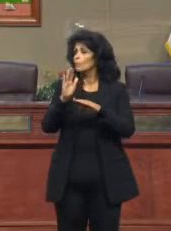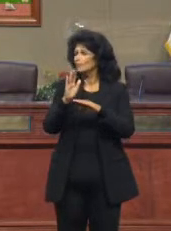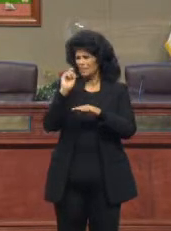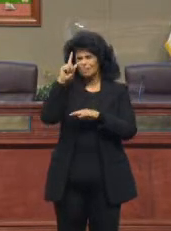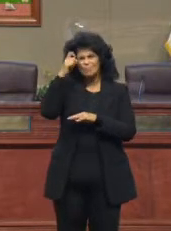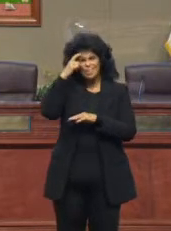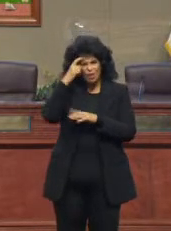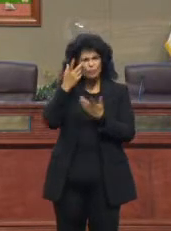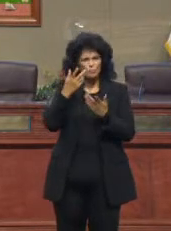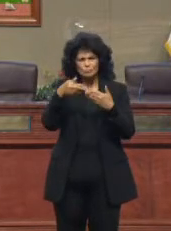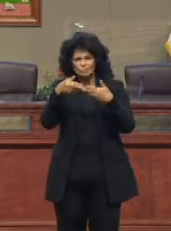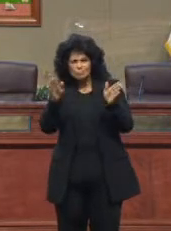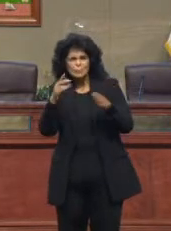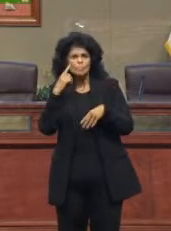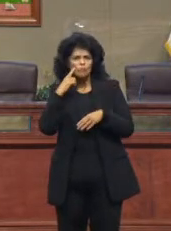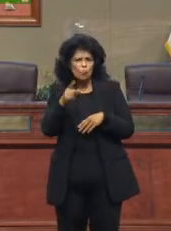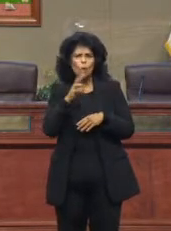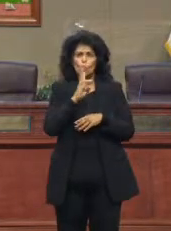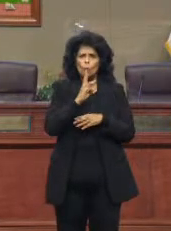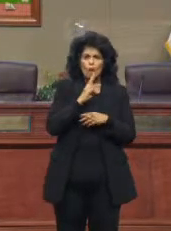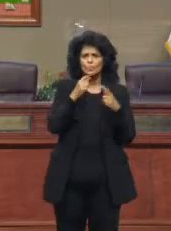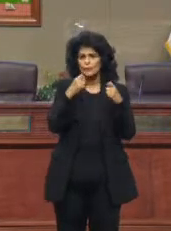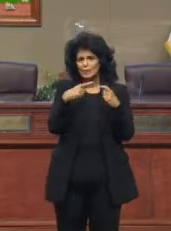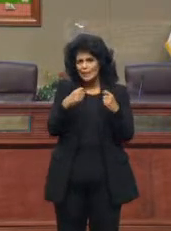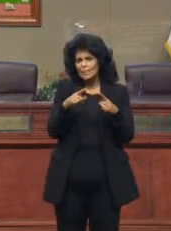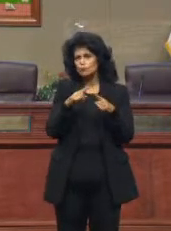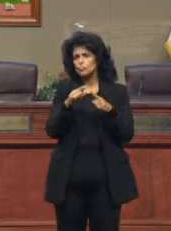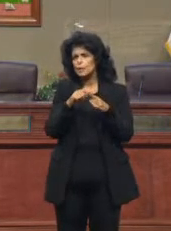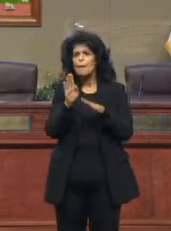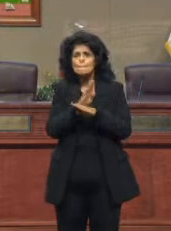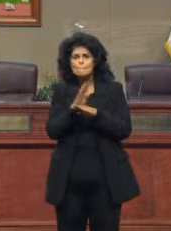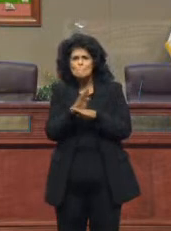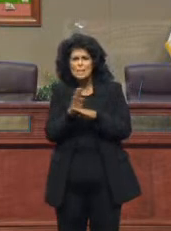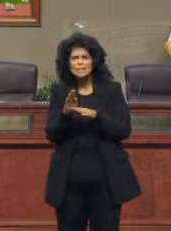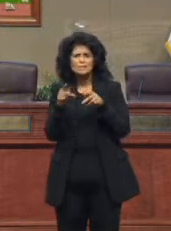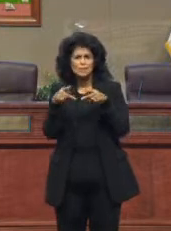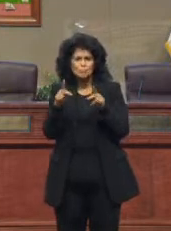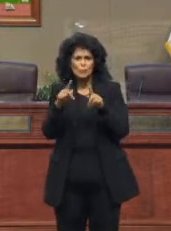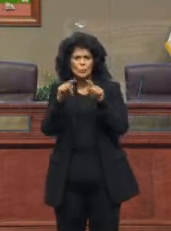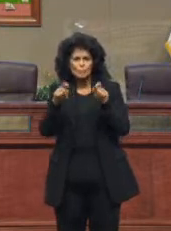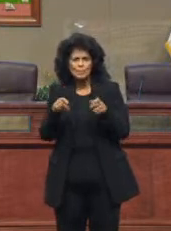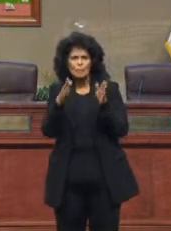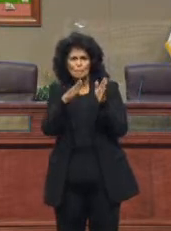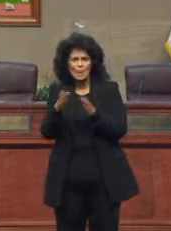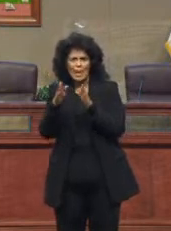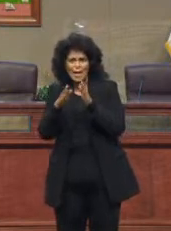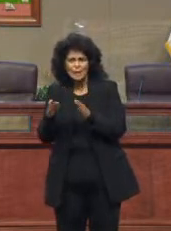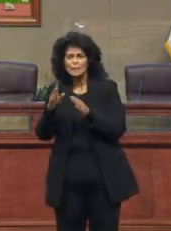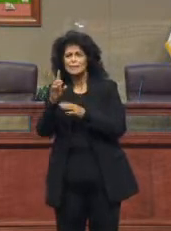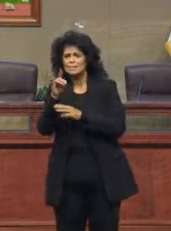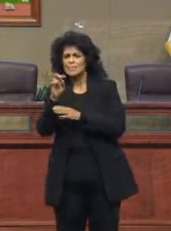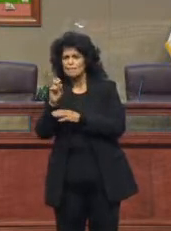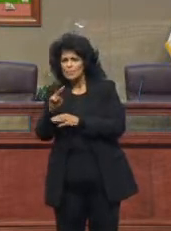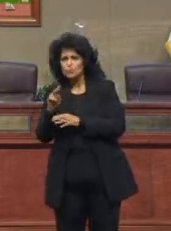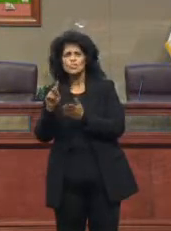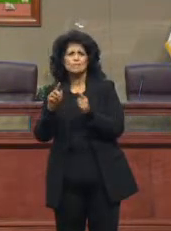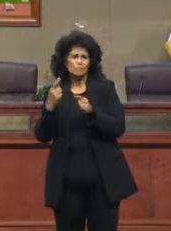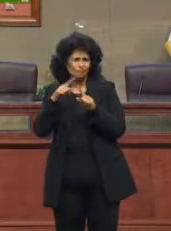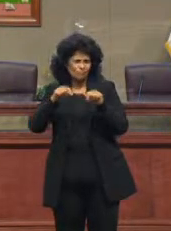our public works, building division, zoning, and planning divisions, and